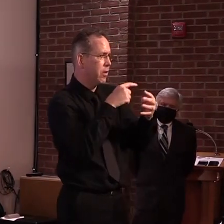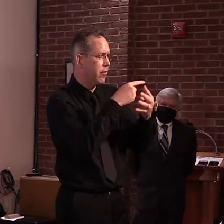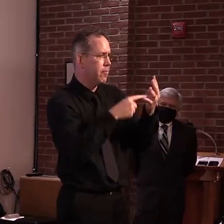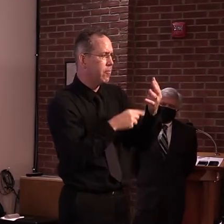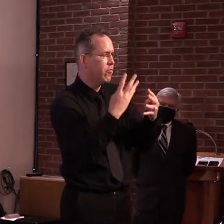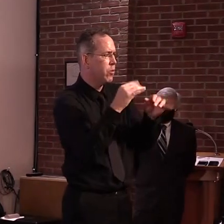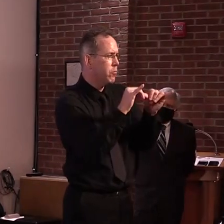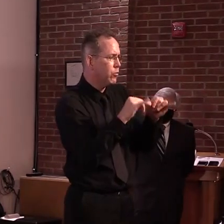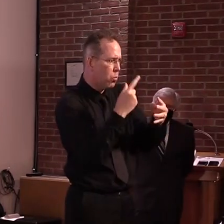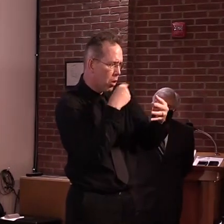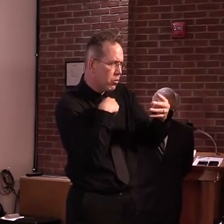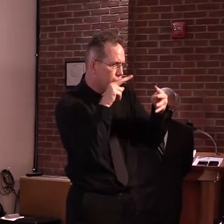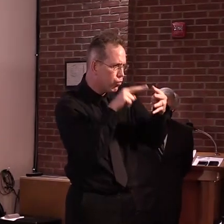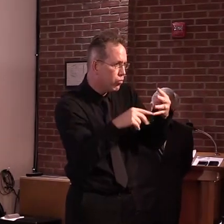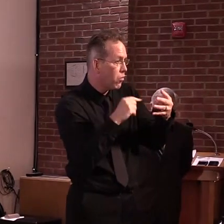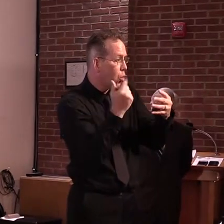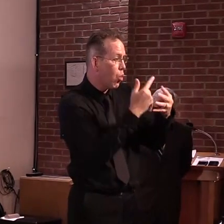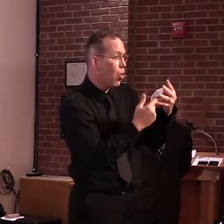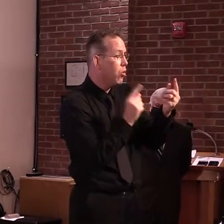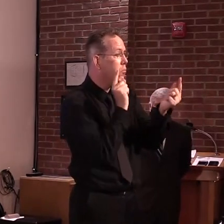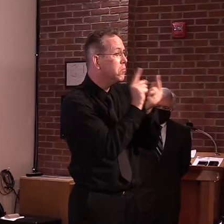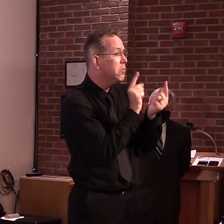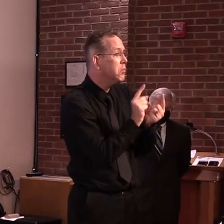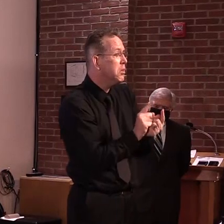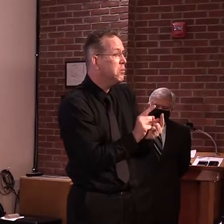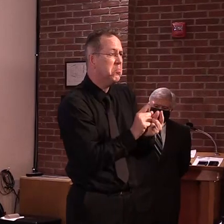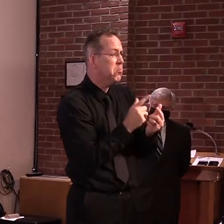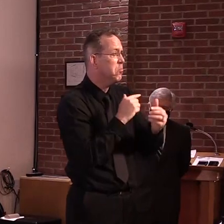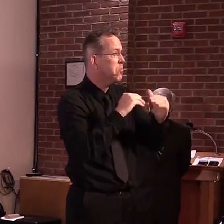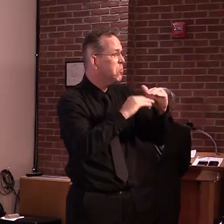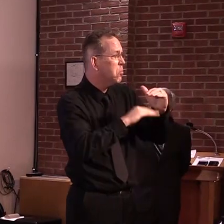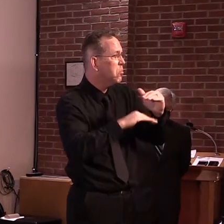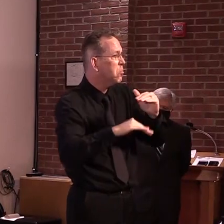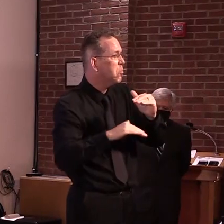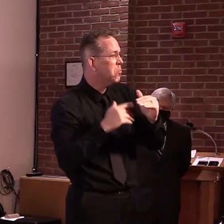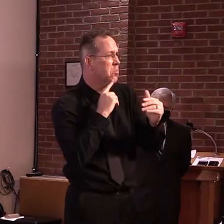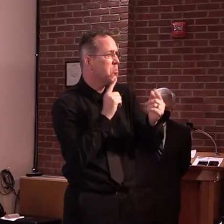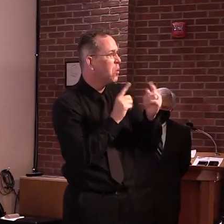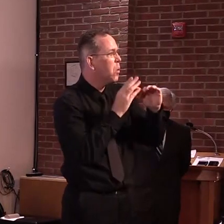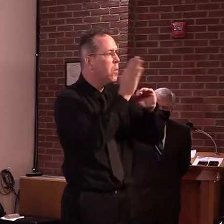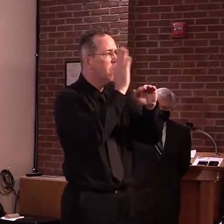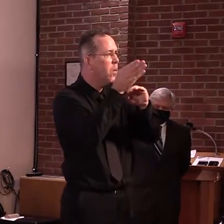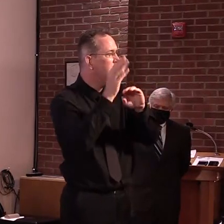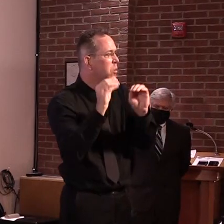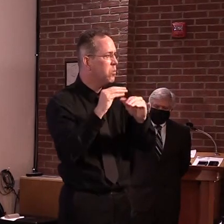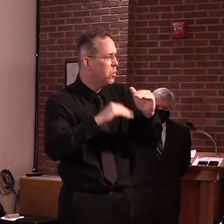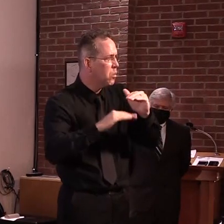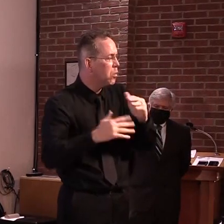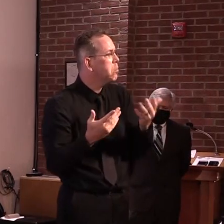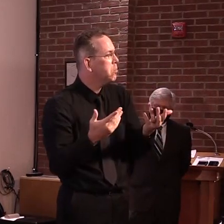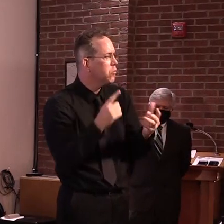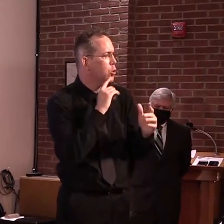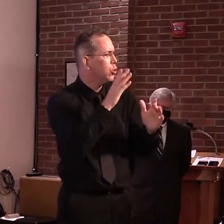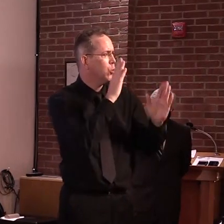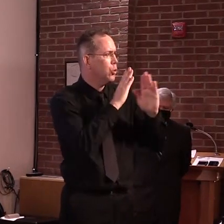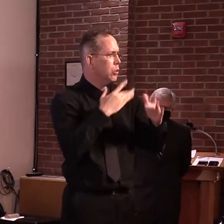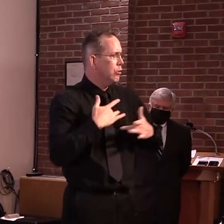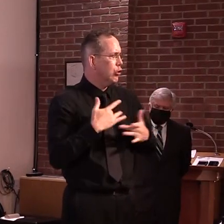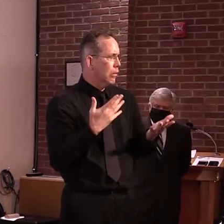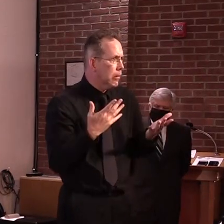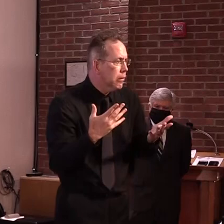So again, turning to the restart metrics, I think this is again important for context. These are metrics that we've been monitoring during our restart